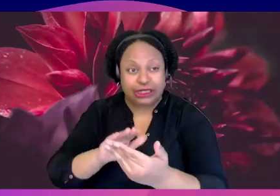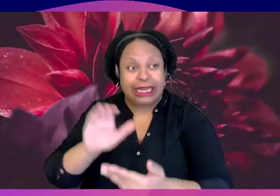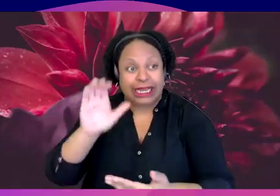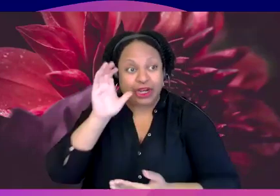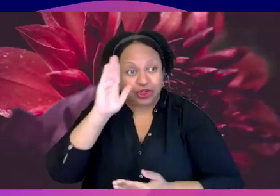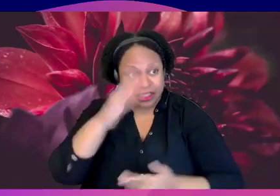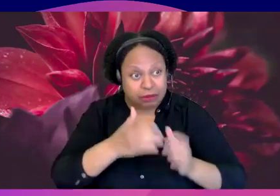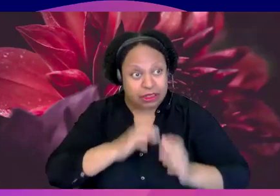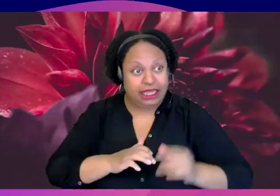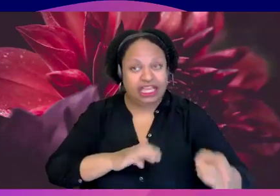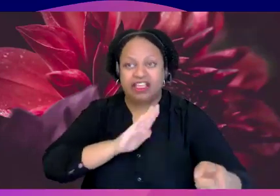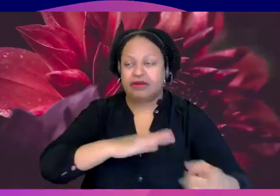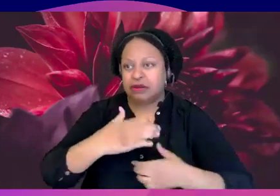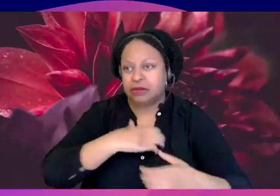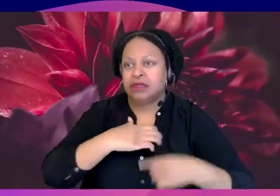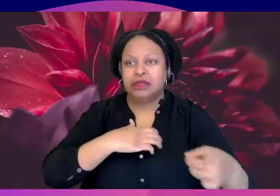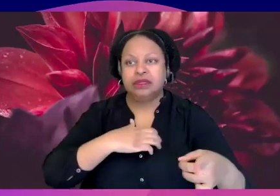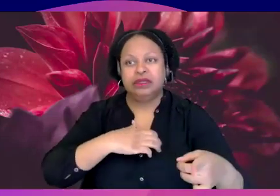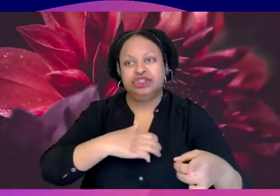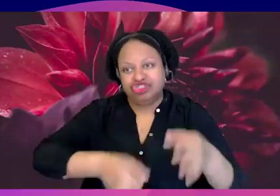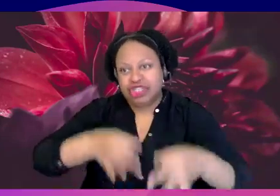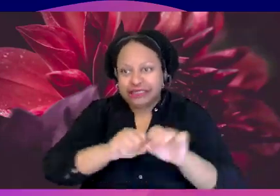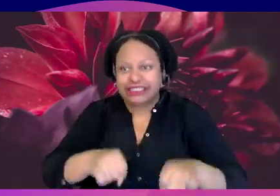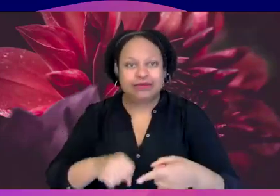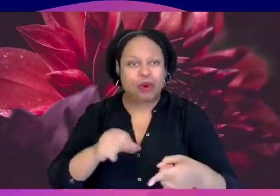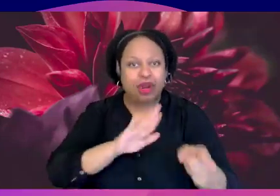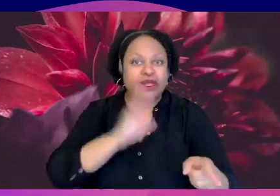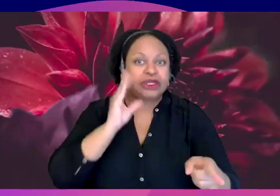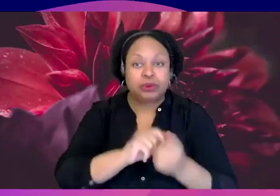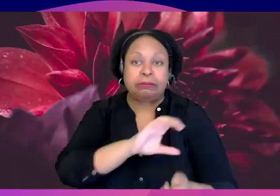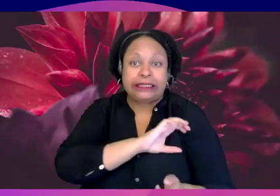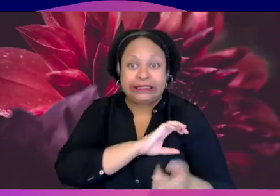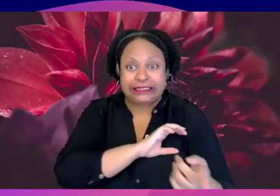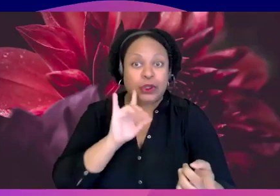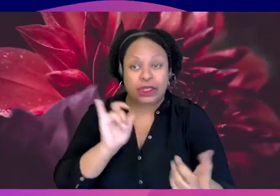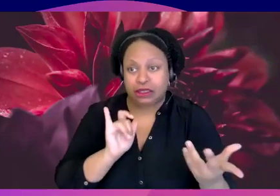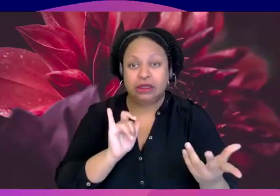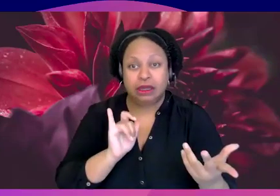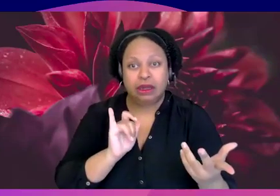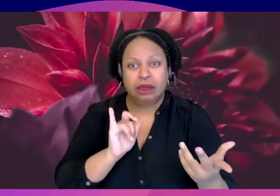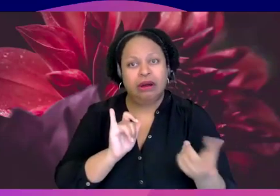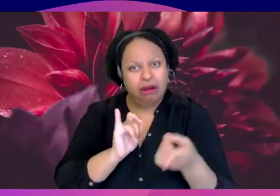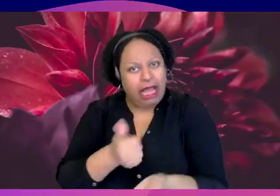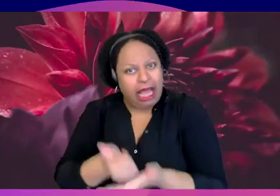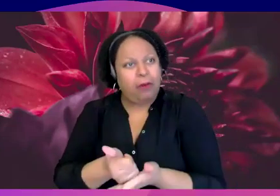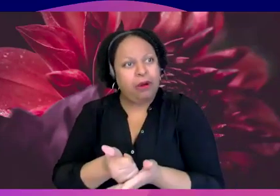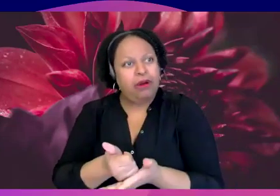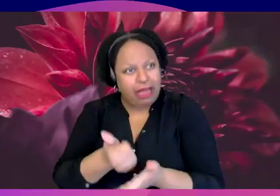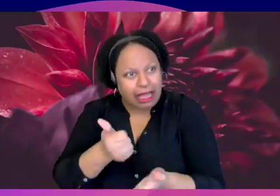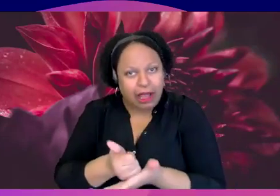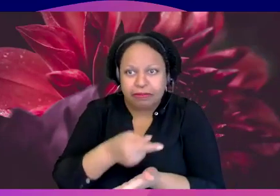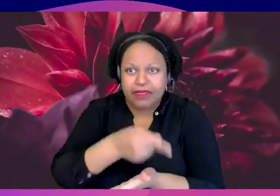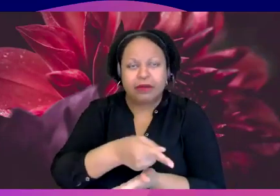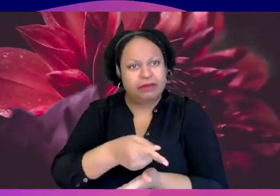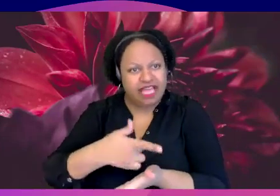experience in the justice system or with a police officer, was validating, was nourishing, they